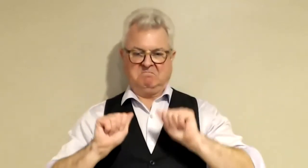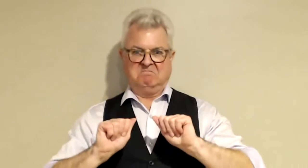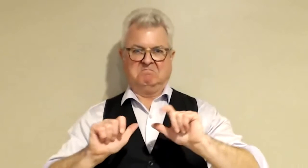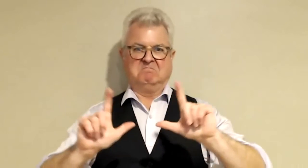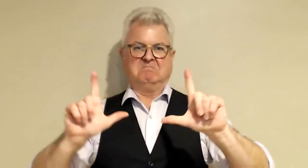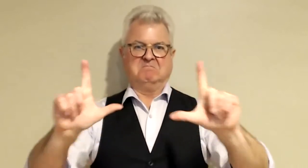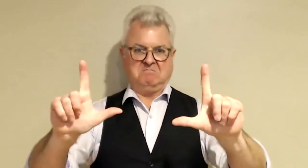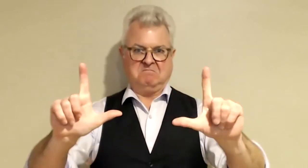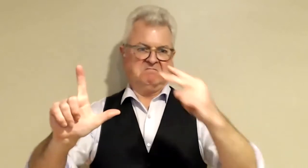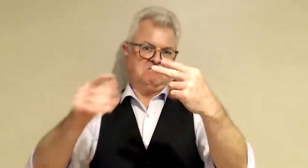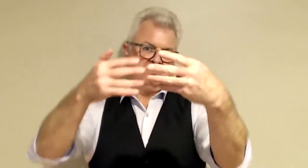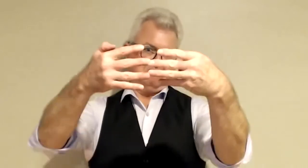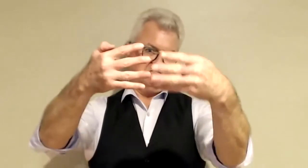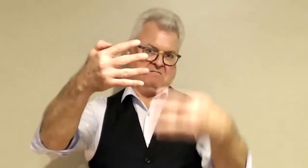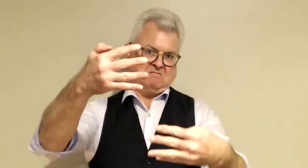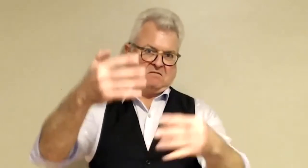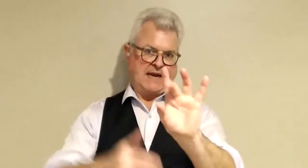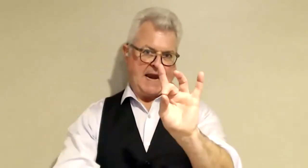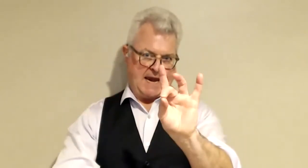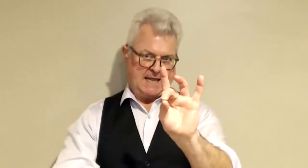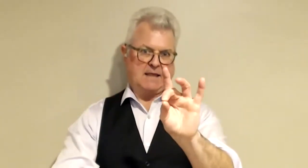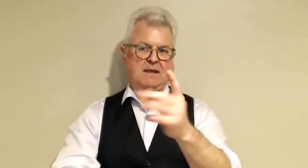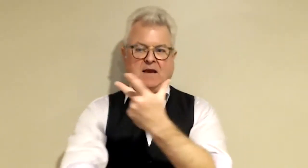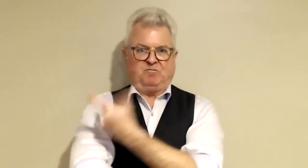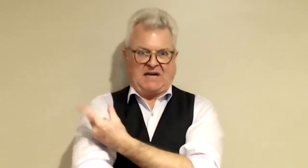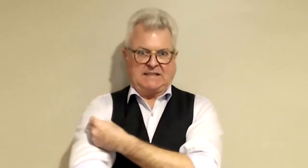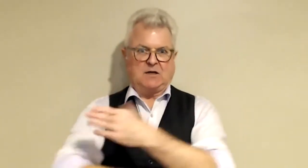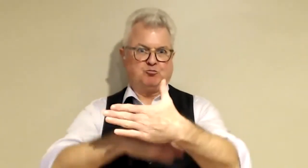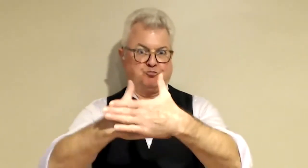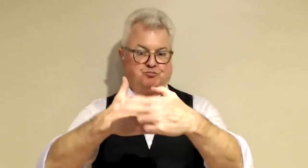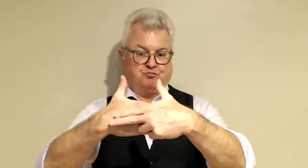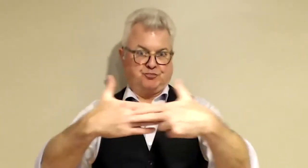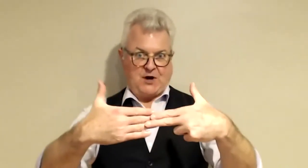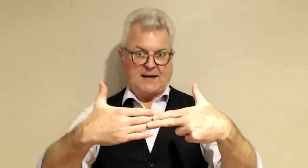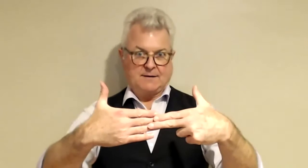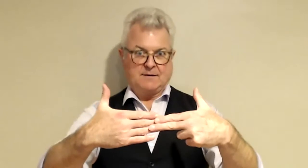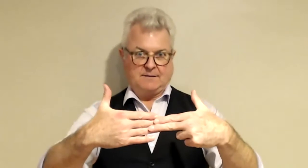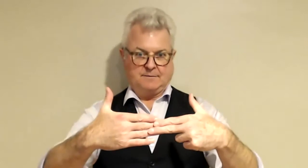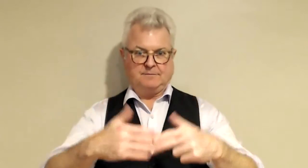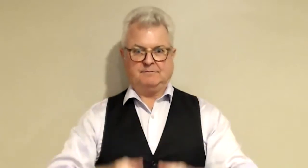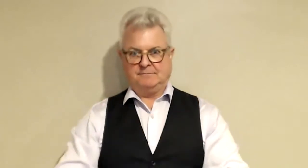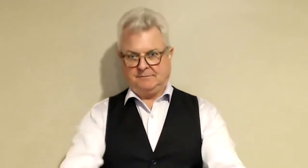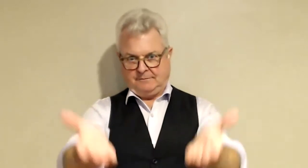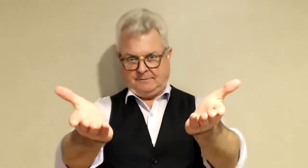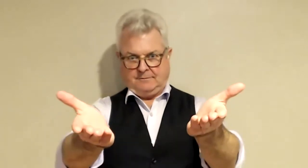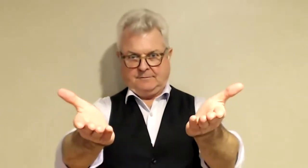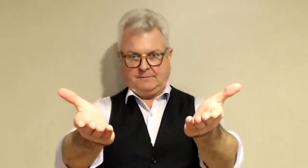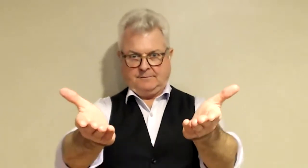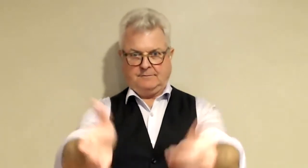not going to give you the names of those. I am going to share that with you on a paper that I'm going to show on the screen. It'll show you the total of the